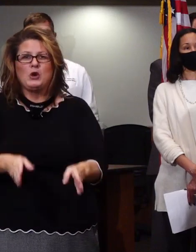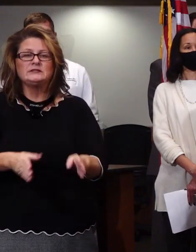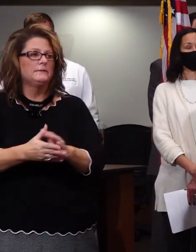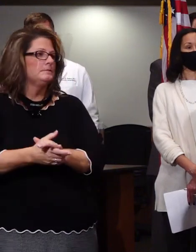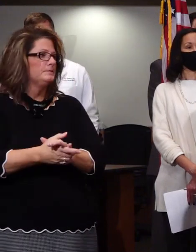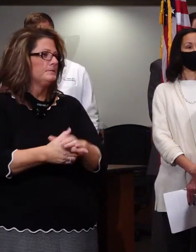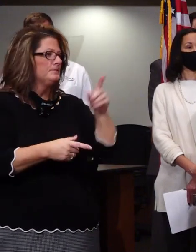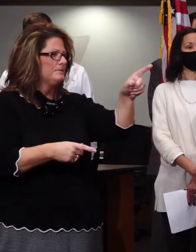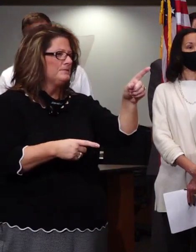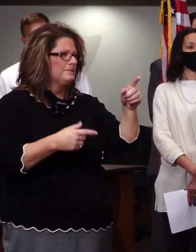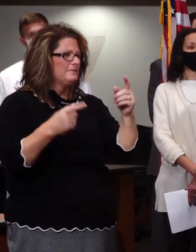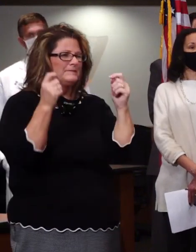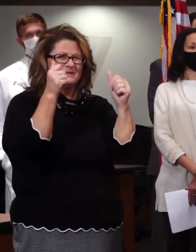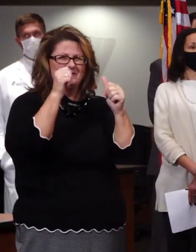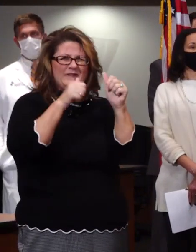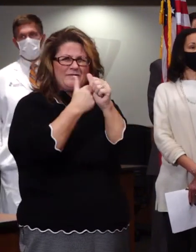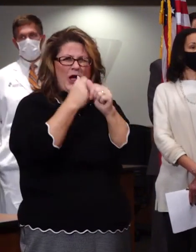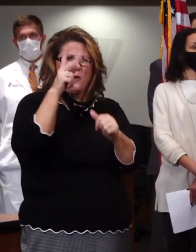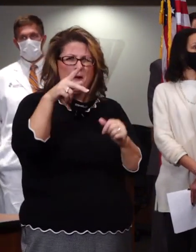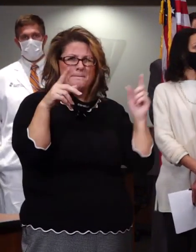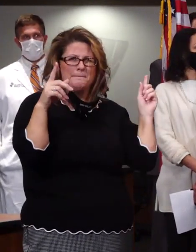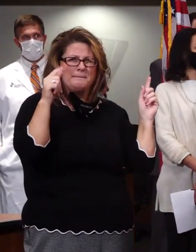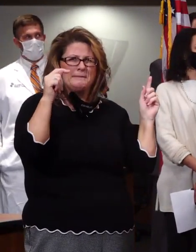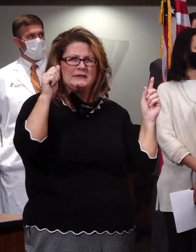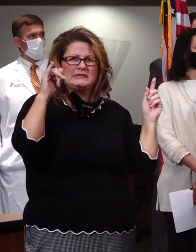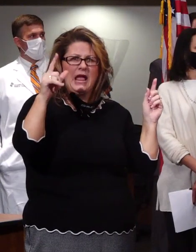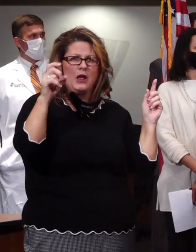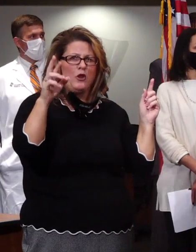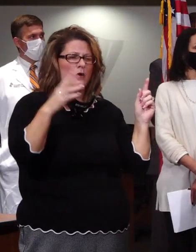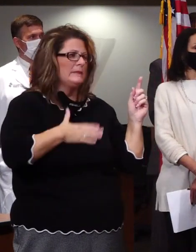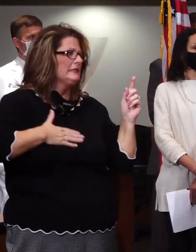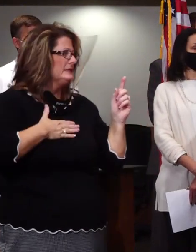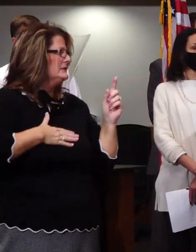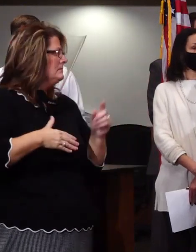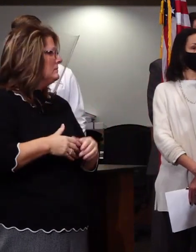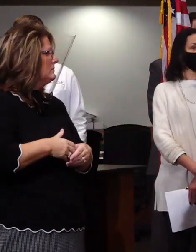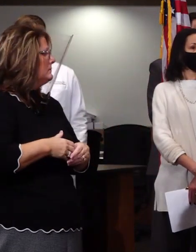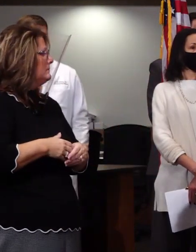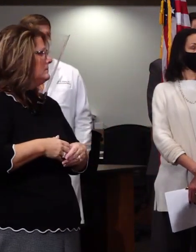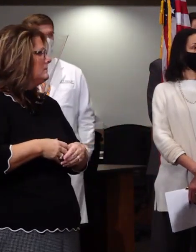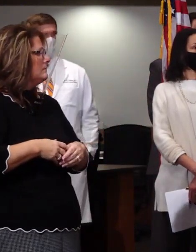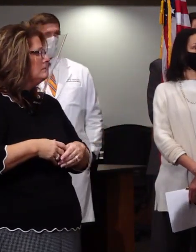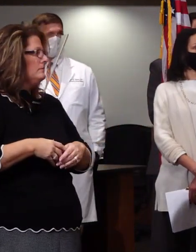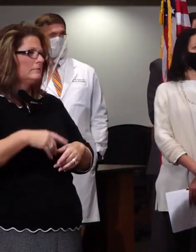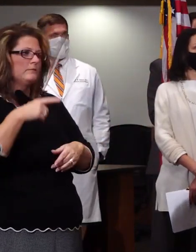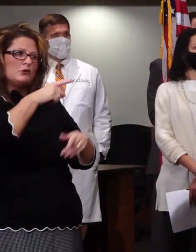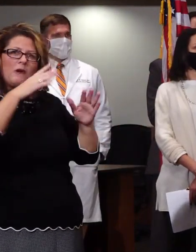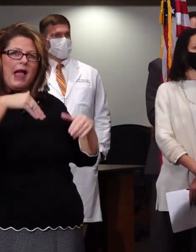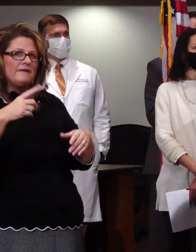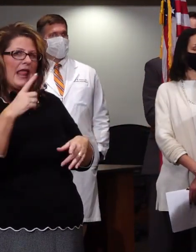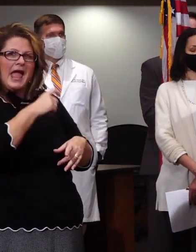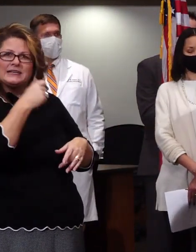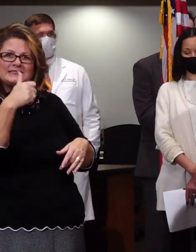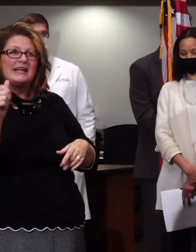ma'am. Can I ask a quick follow-up to Mr. Taylor, Director Taylor, if you have a second? He has had no questions yet. I know, that's what I